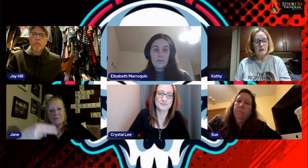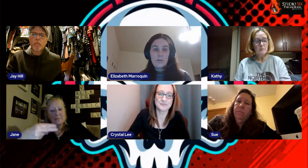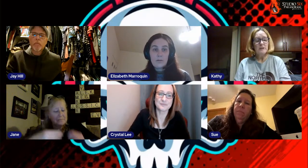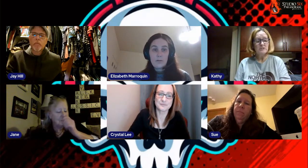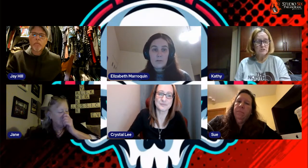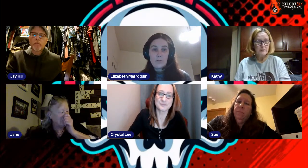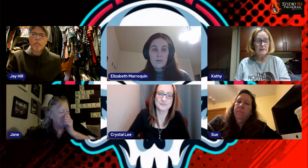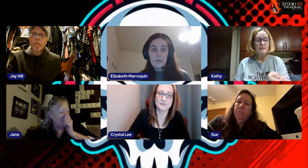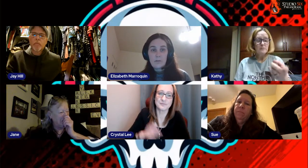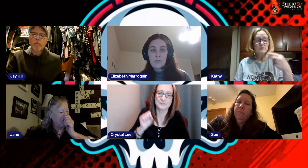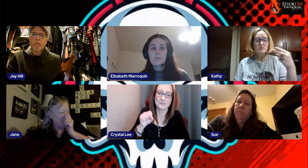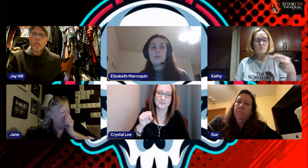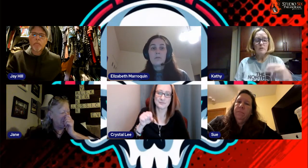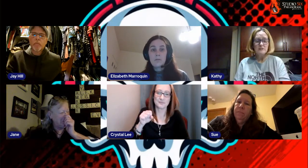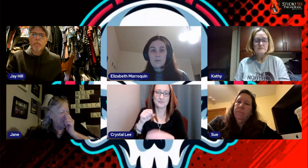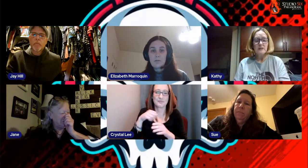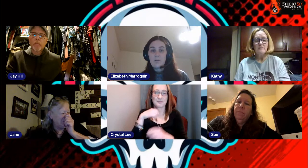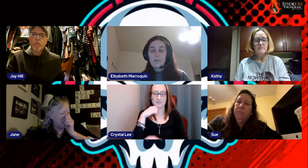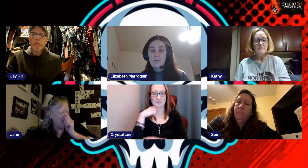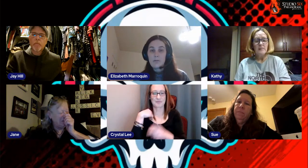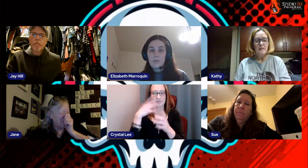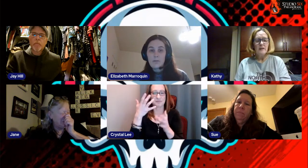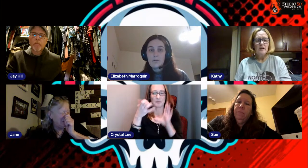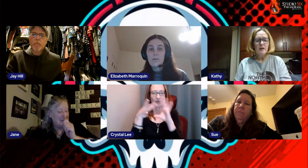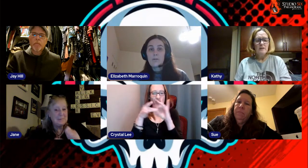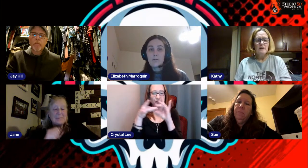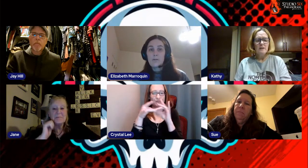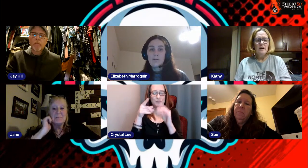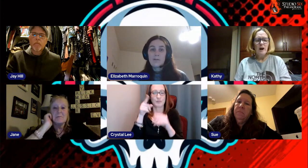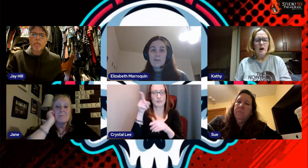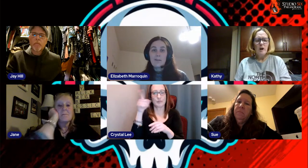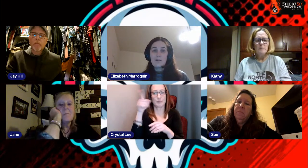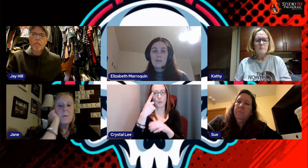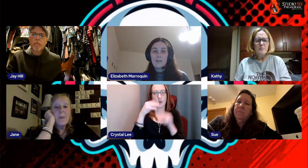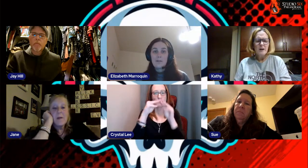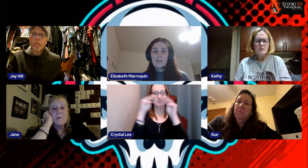sometimes museum in history, with historical stuff.